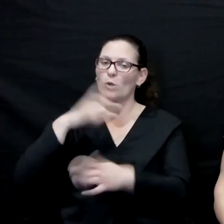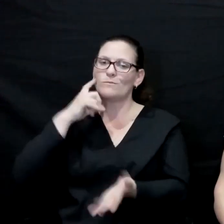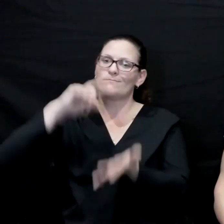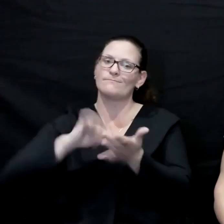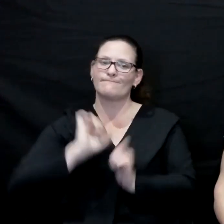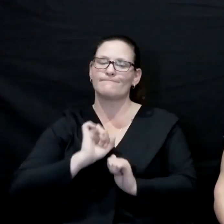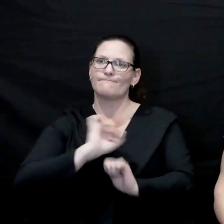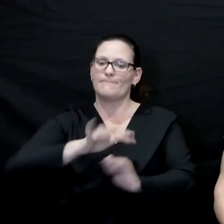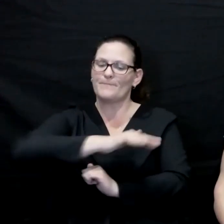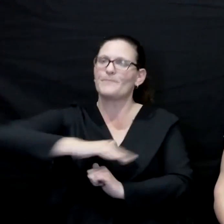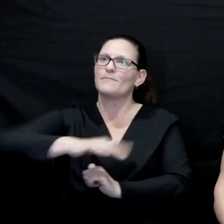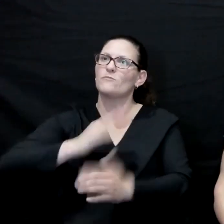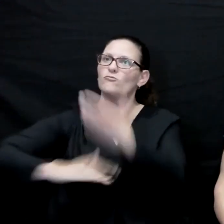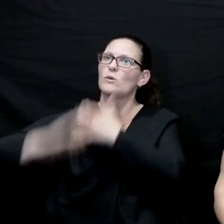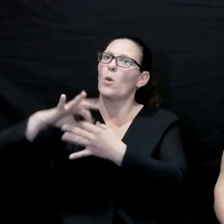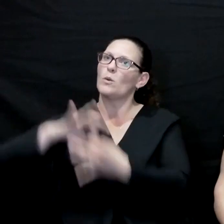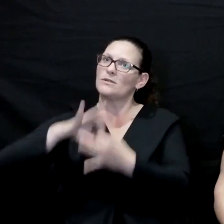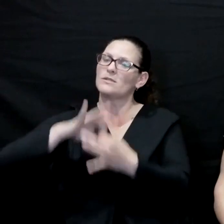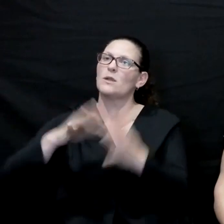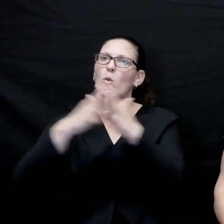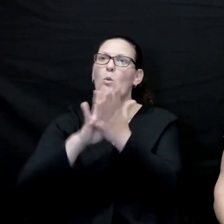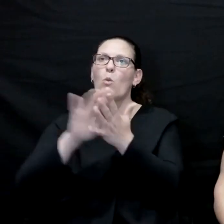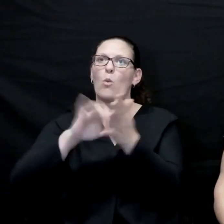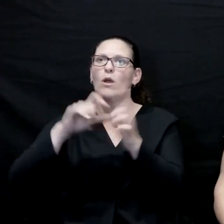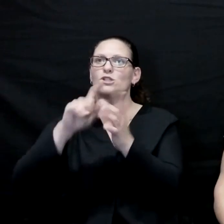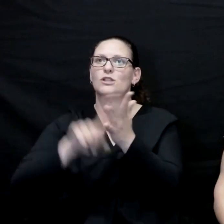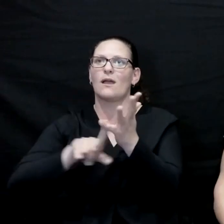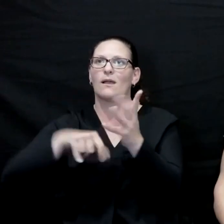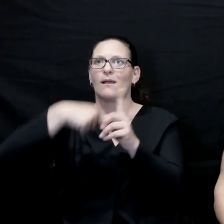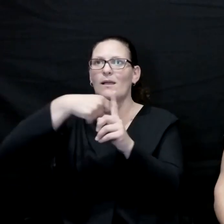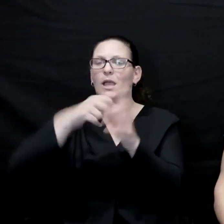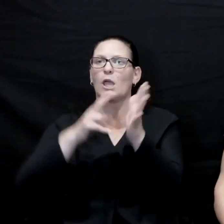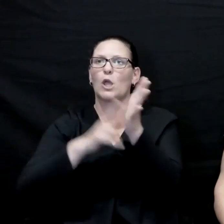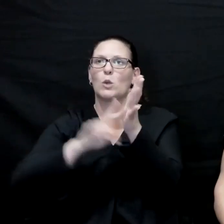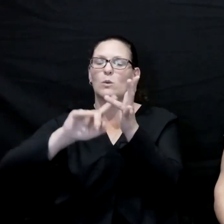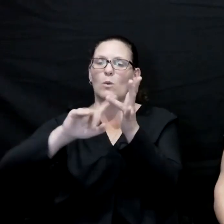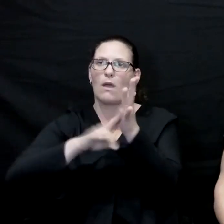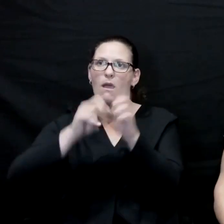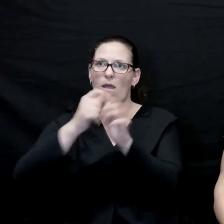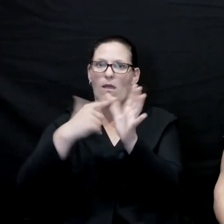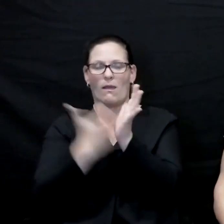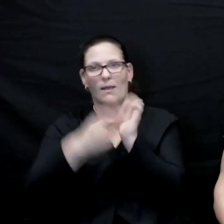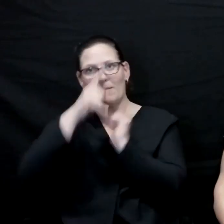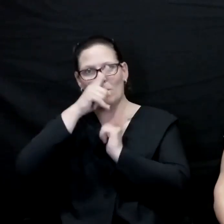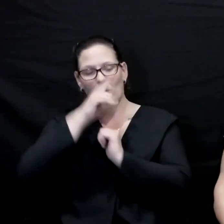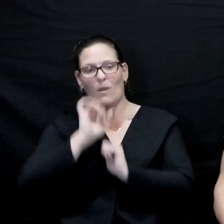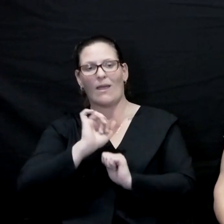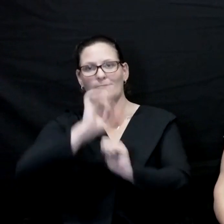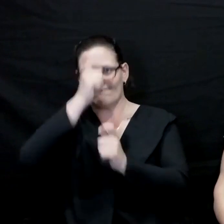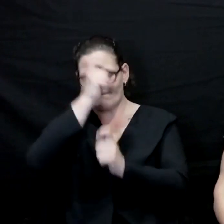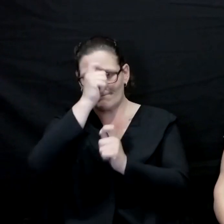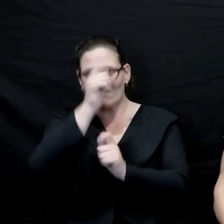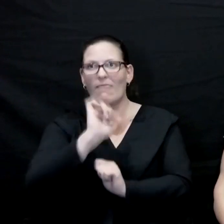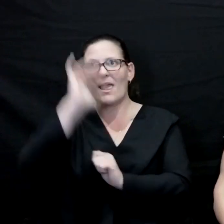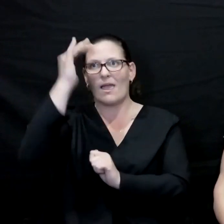Whadjuk Noongar people, and pay respect to their elders, past, present and emerging. And